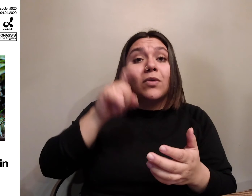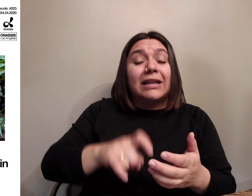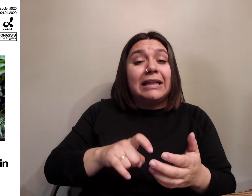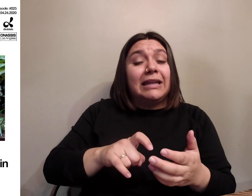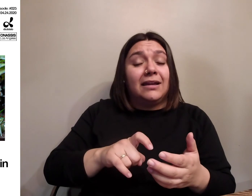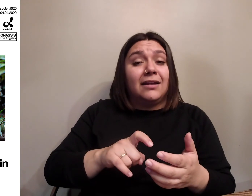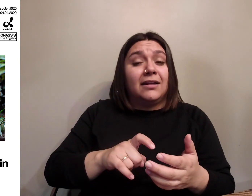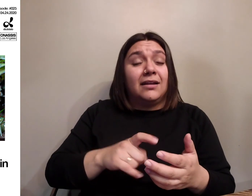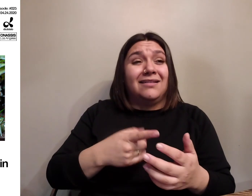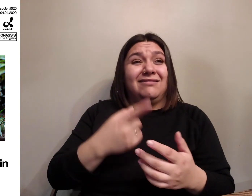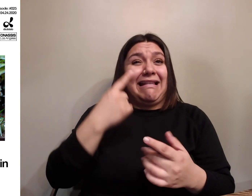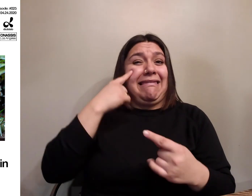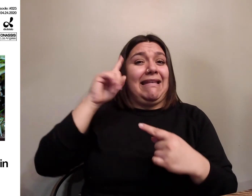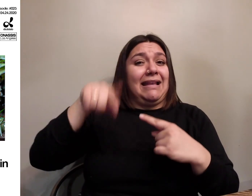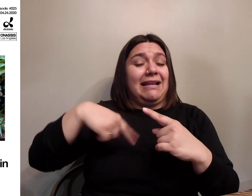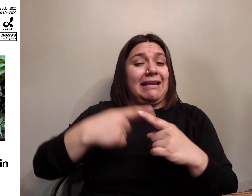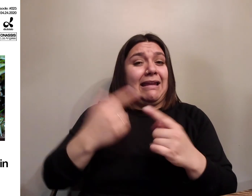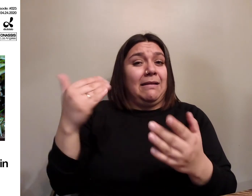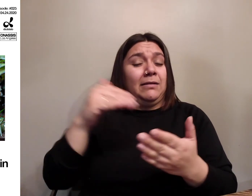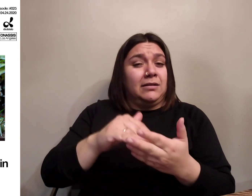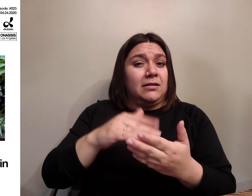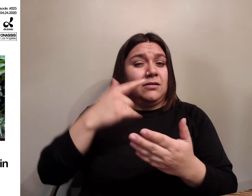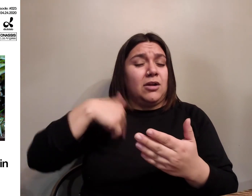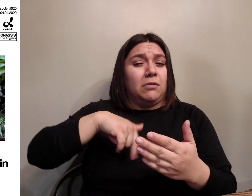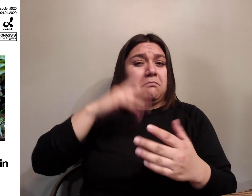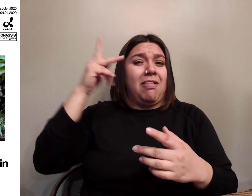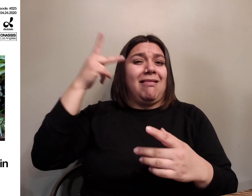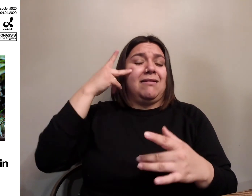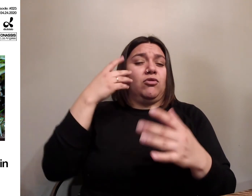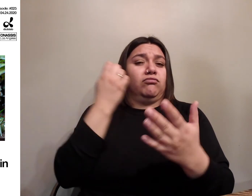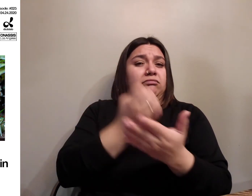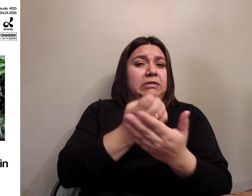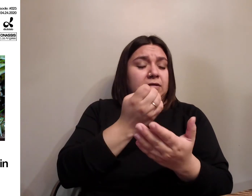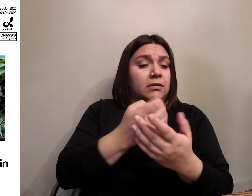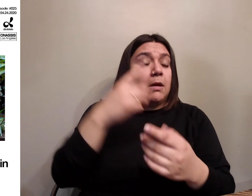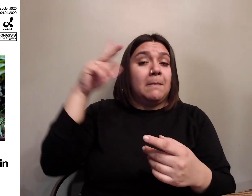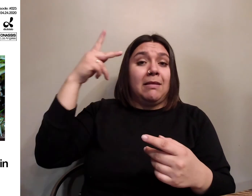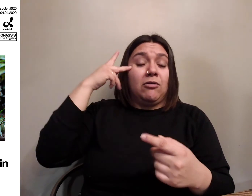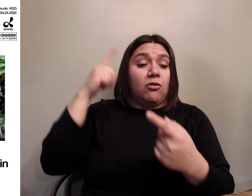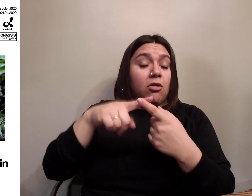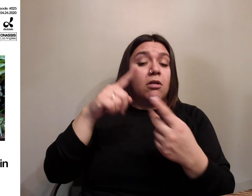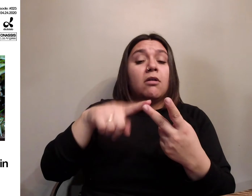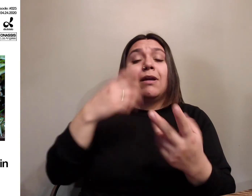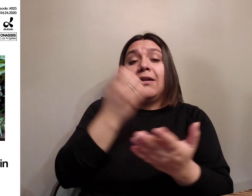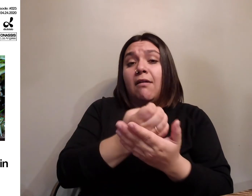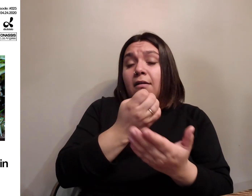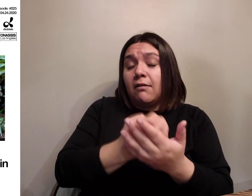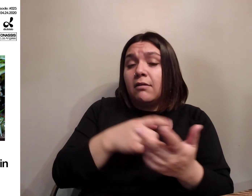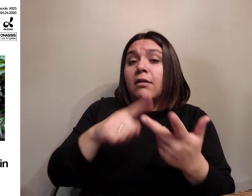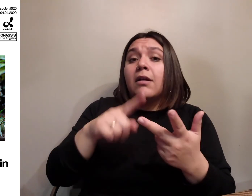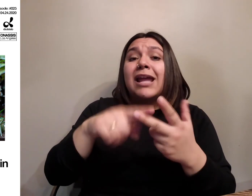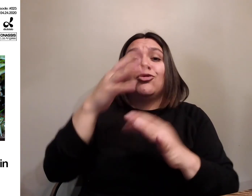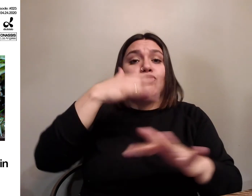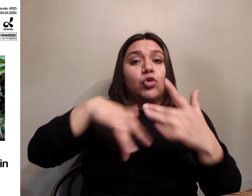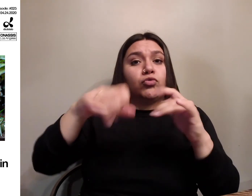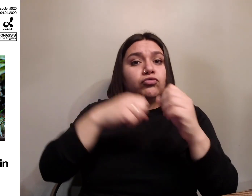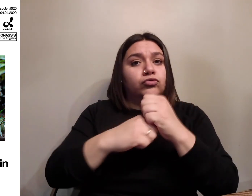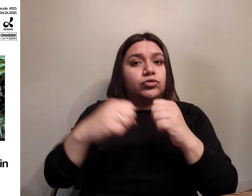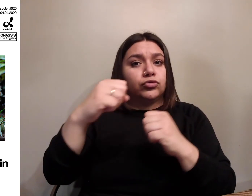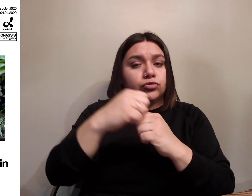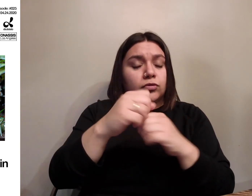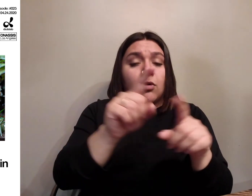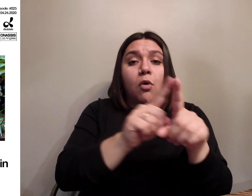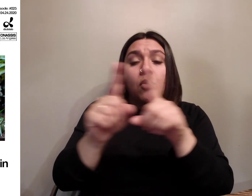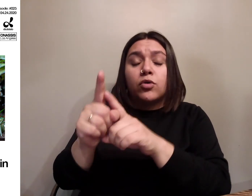to us. In the meantime, I give you a virtual hug. I give you a hug as well. It's been such a pleasure, Paul. Thank